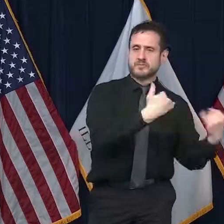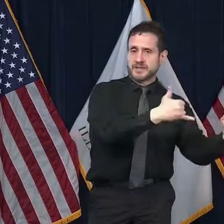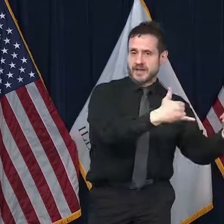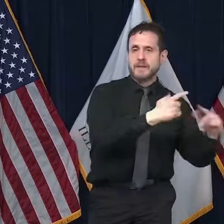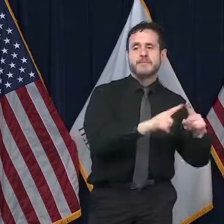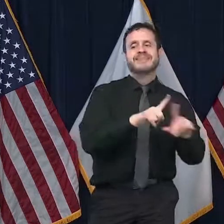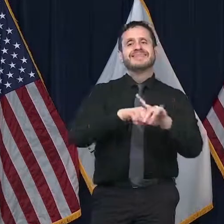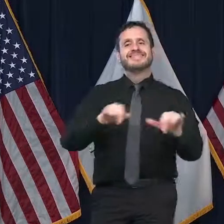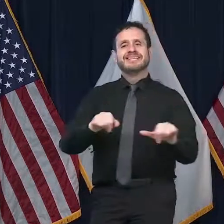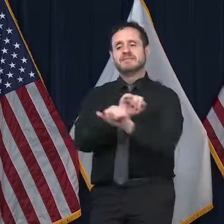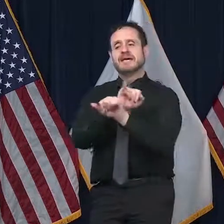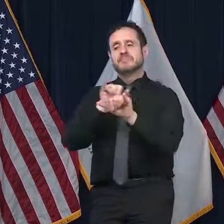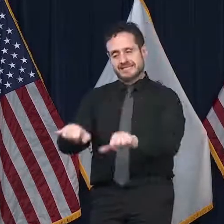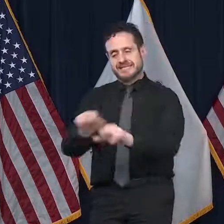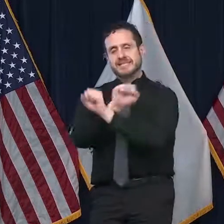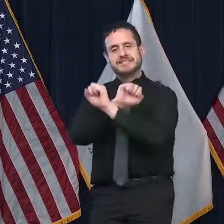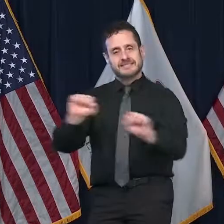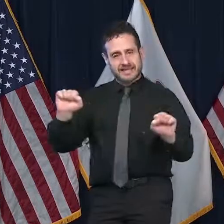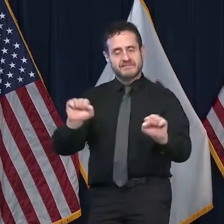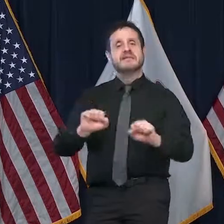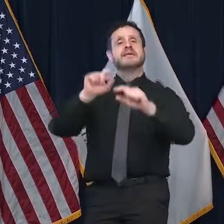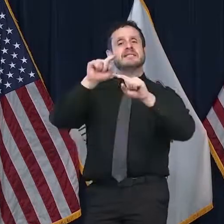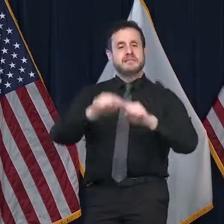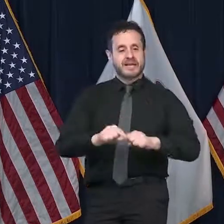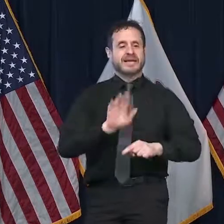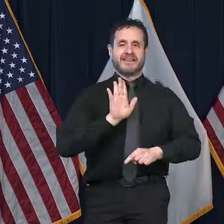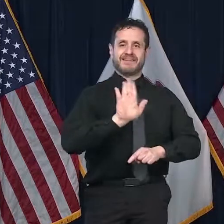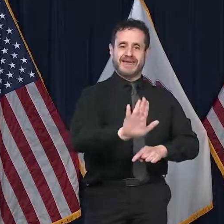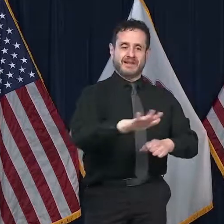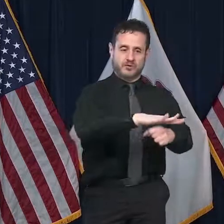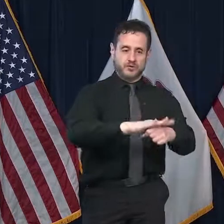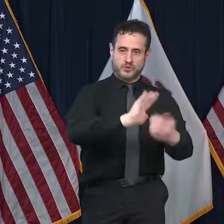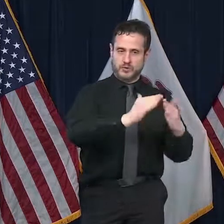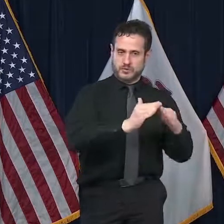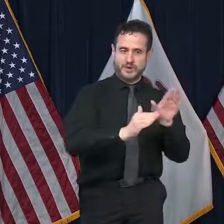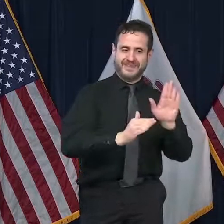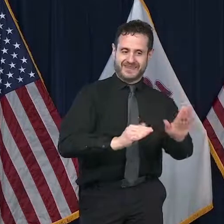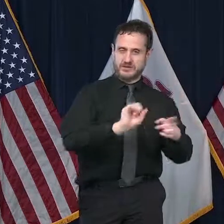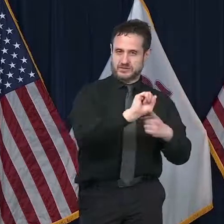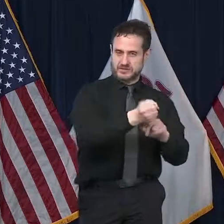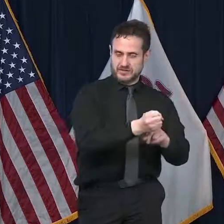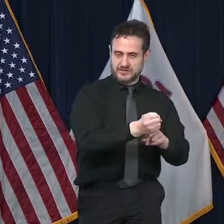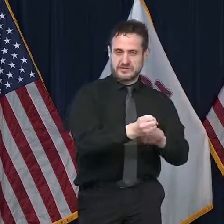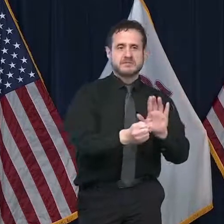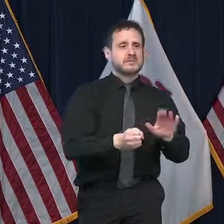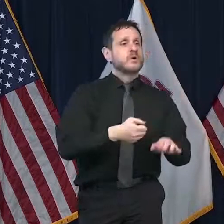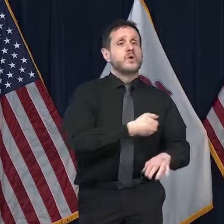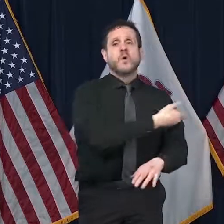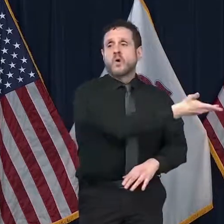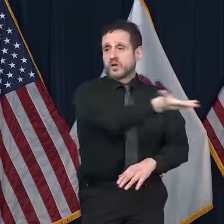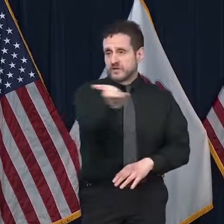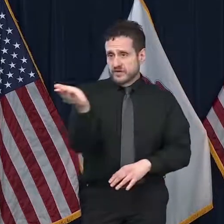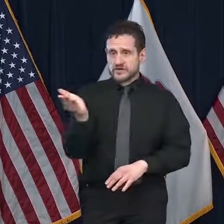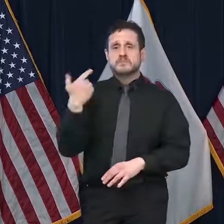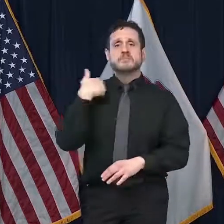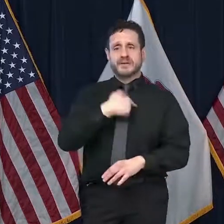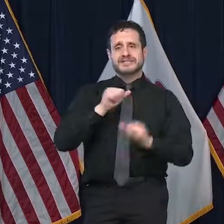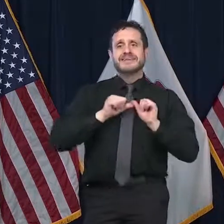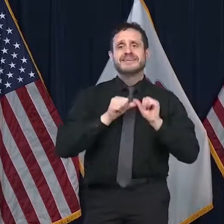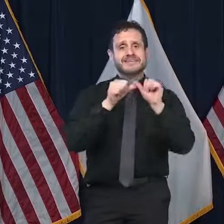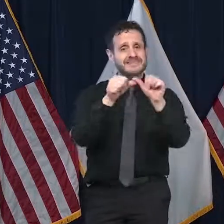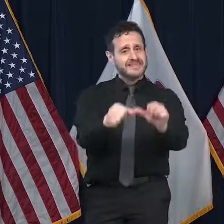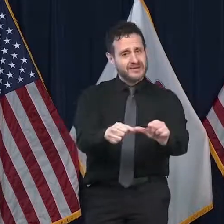safe depending on the conditions in the community. And so that's where everyone comes in to continue, as the governor